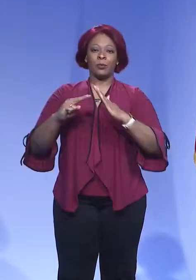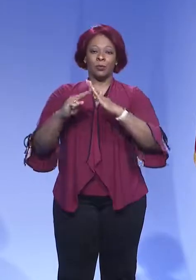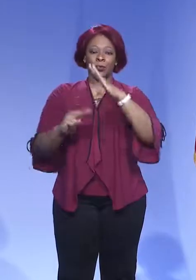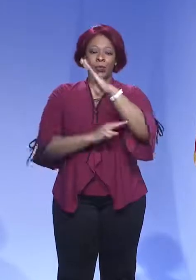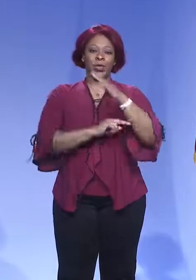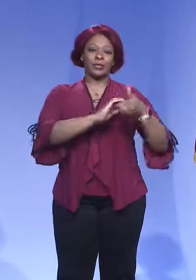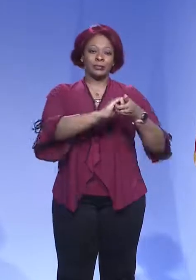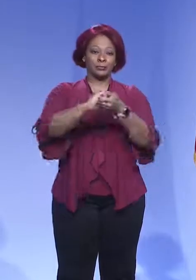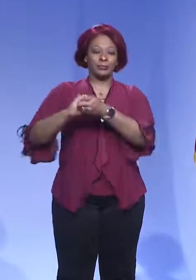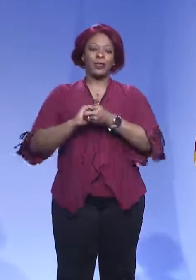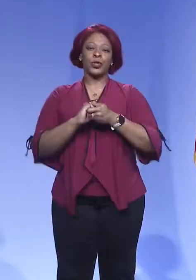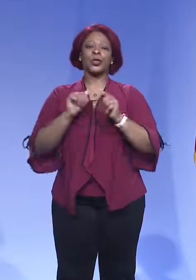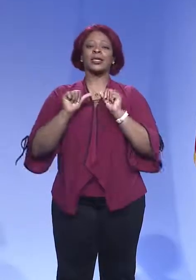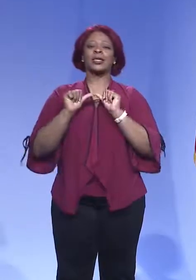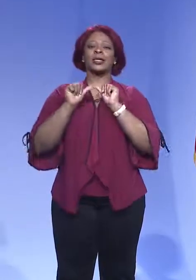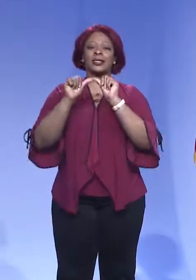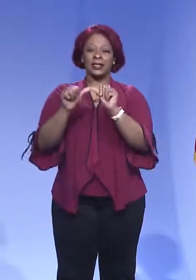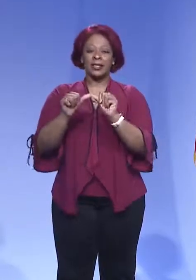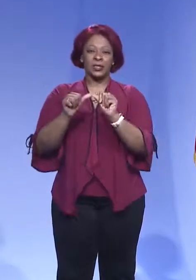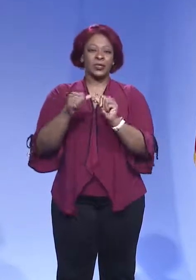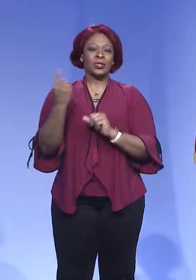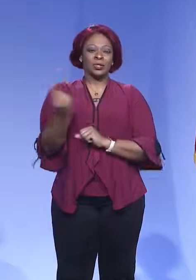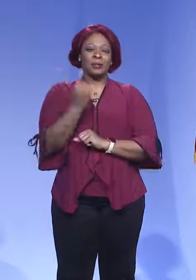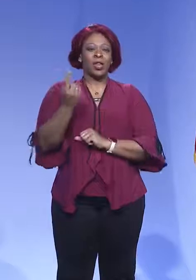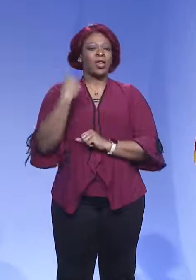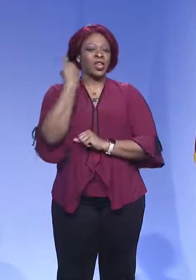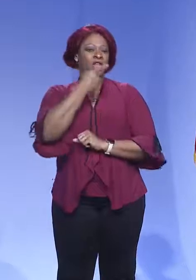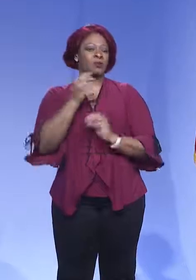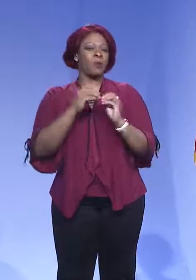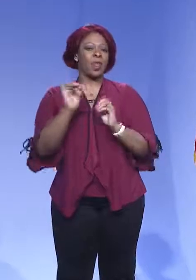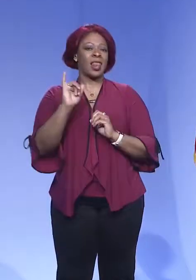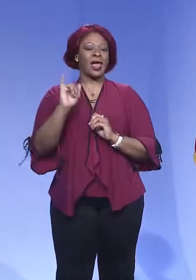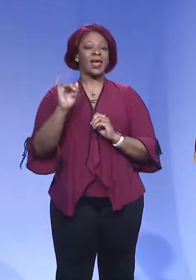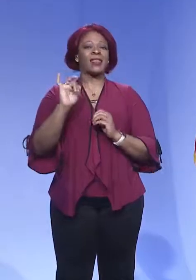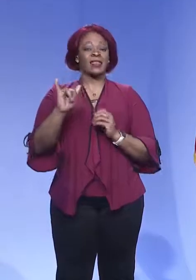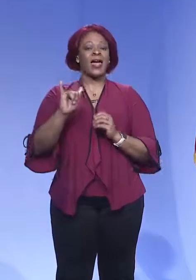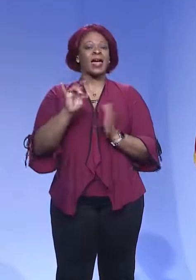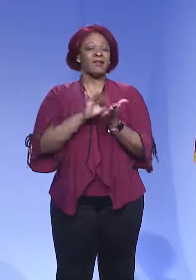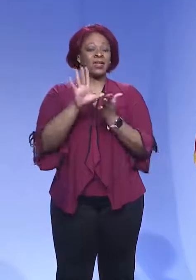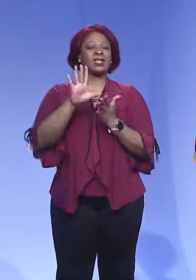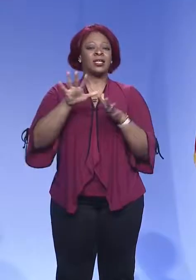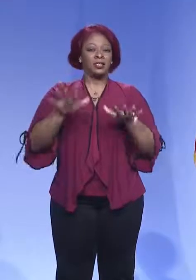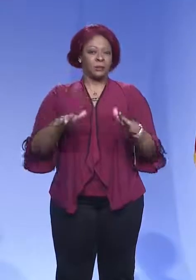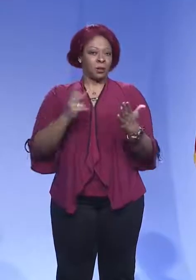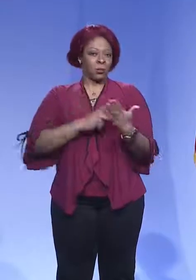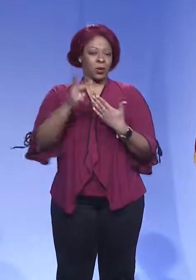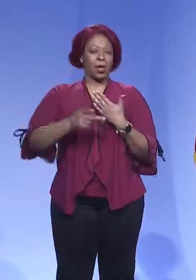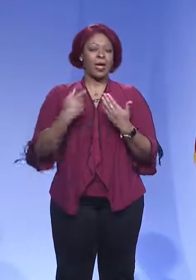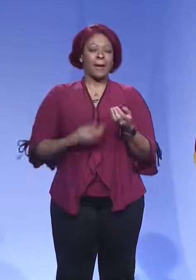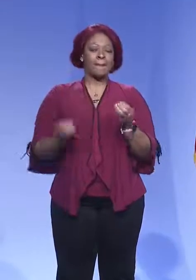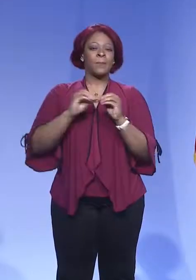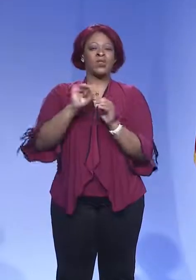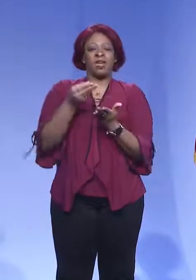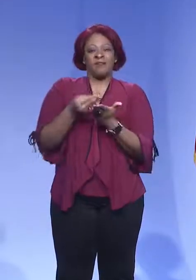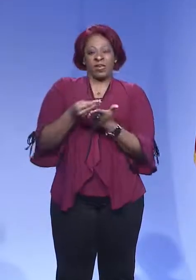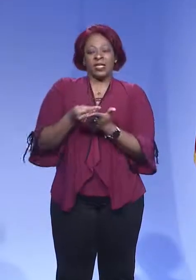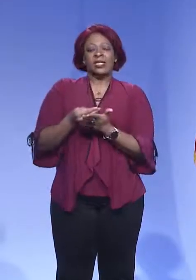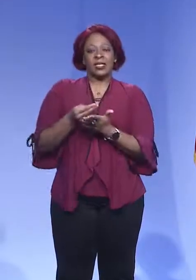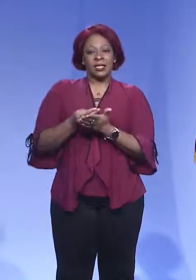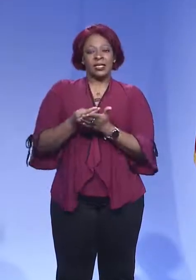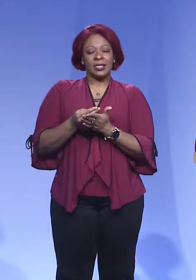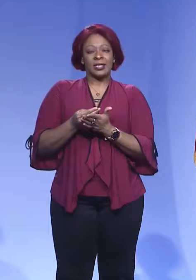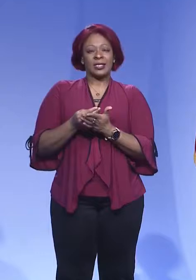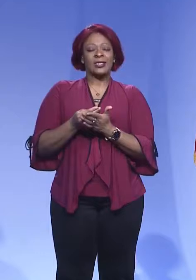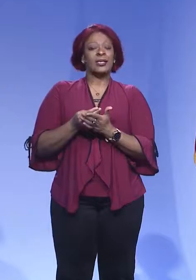can return to something that looks more like the eviction settlement program that has more robust funding. In